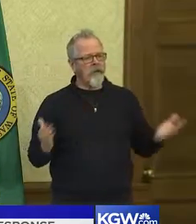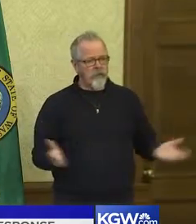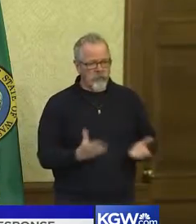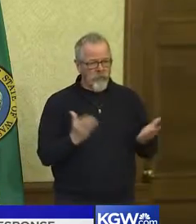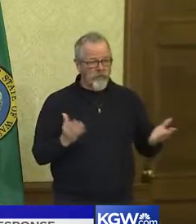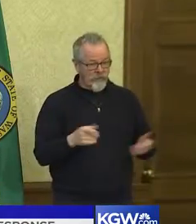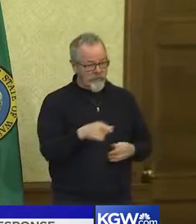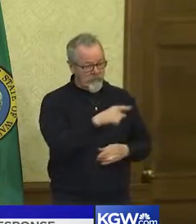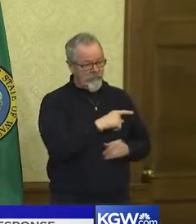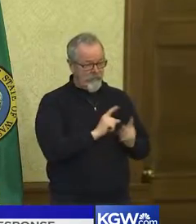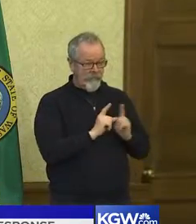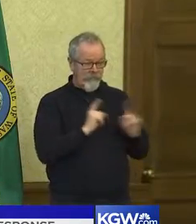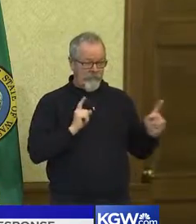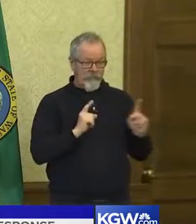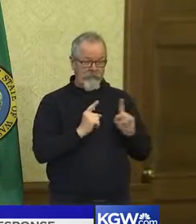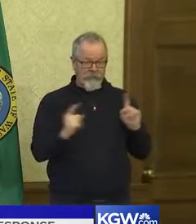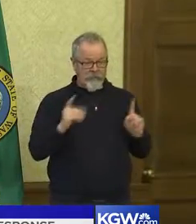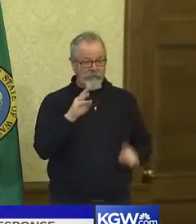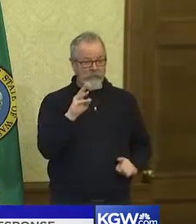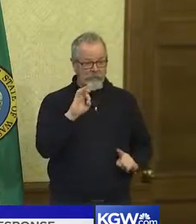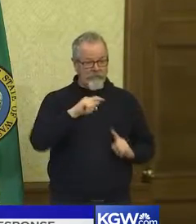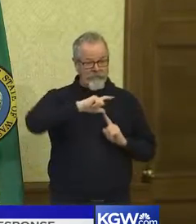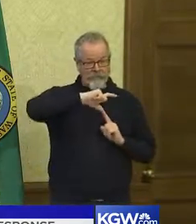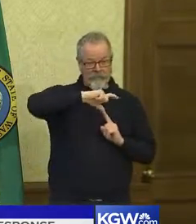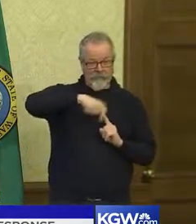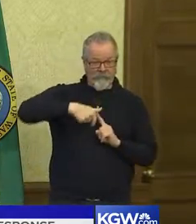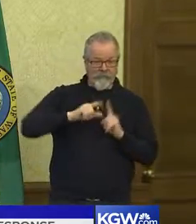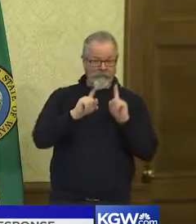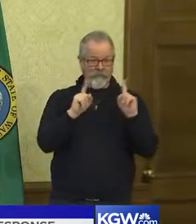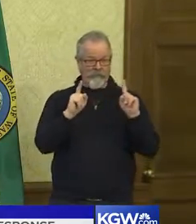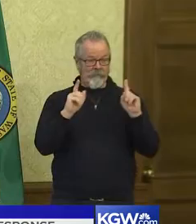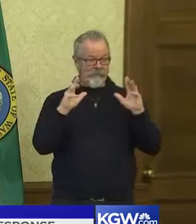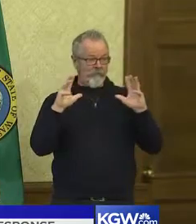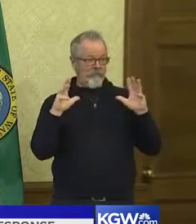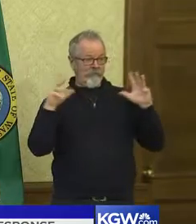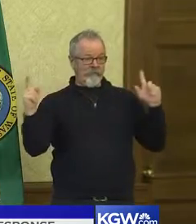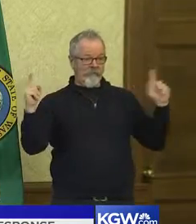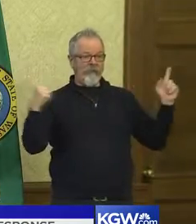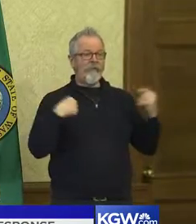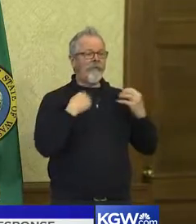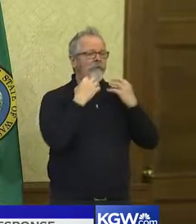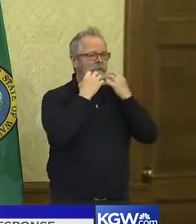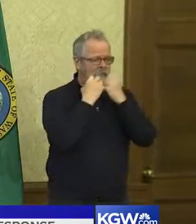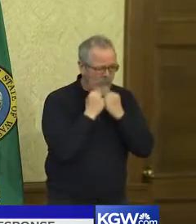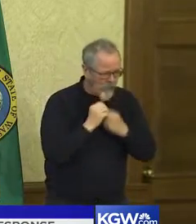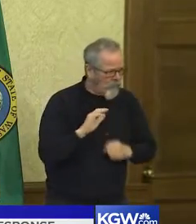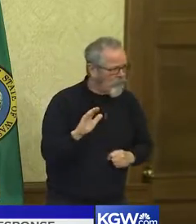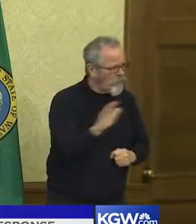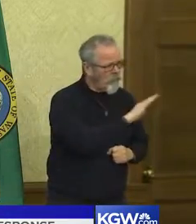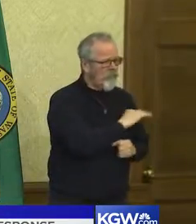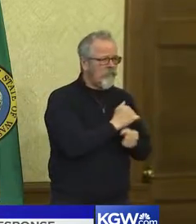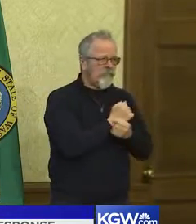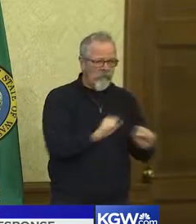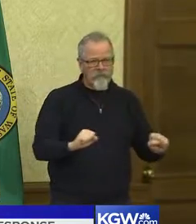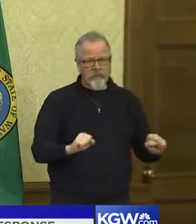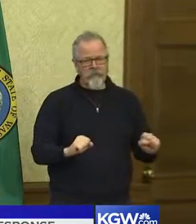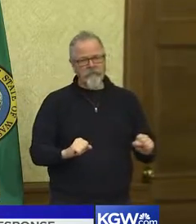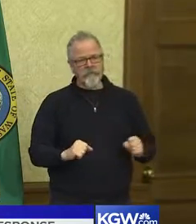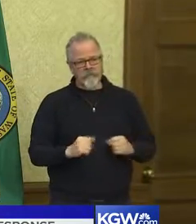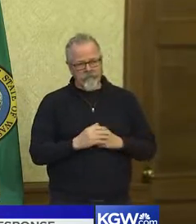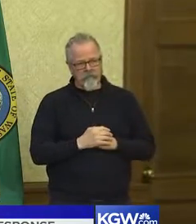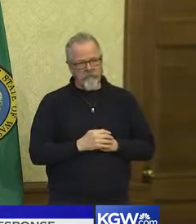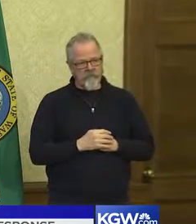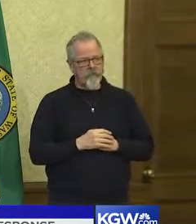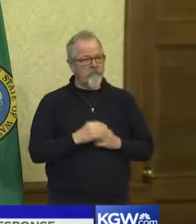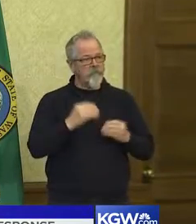while you're expressing yourself. We care about your safety as well. But I will say, if 1,000 people showed up this